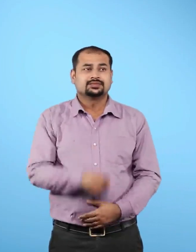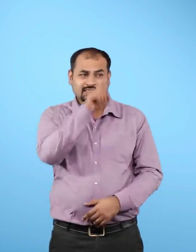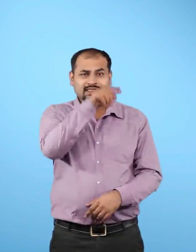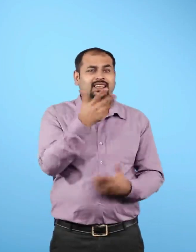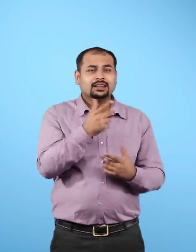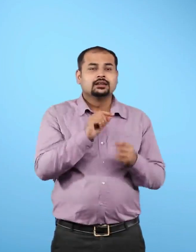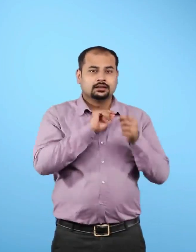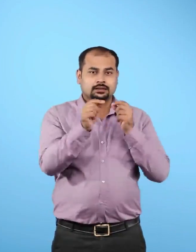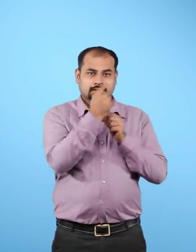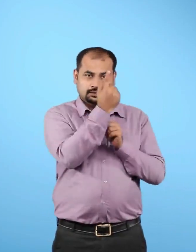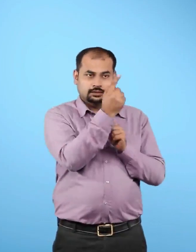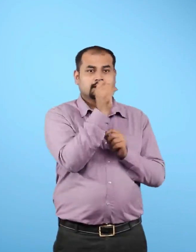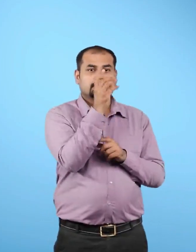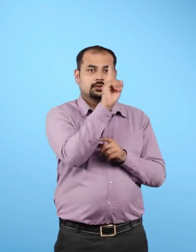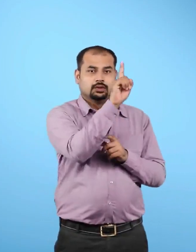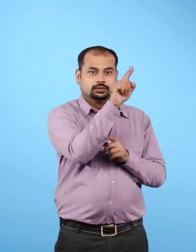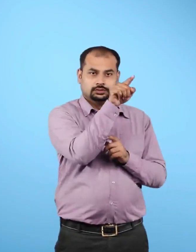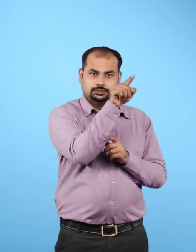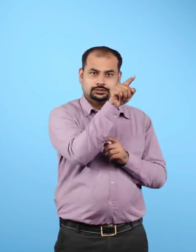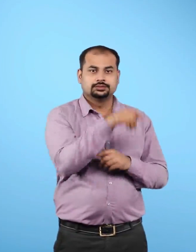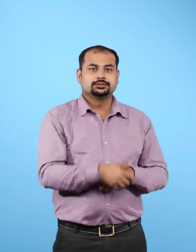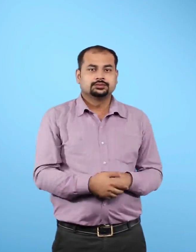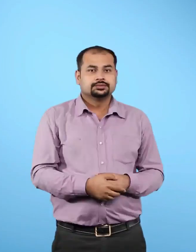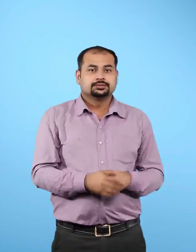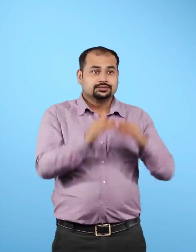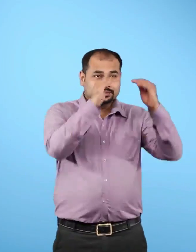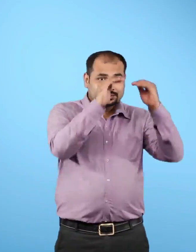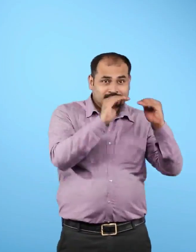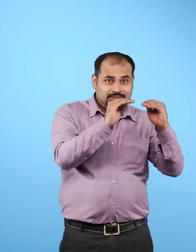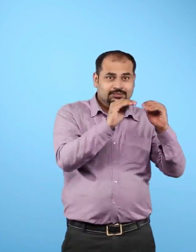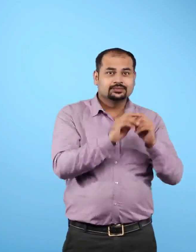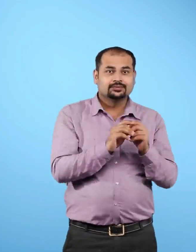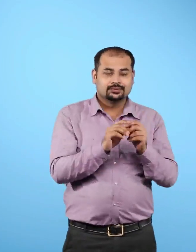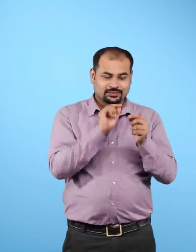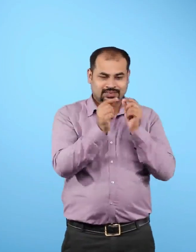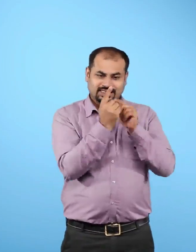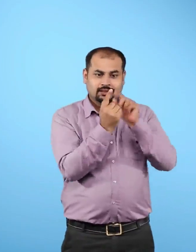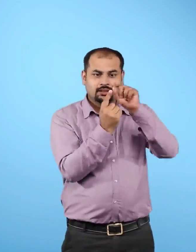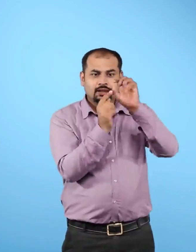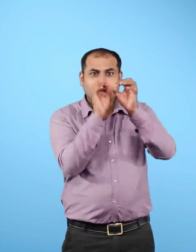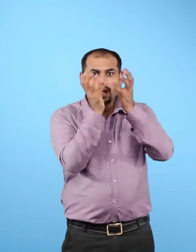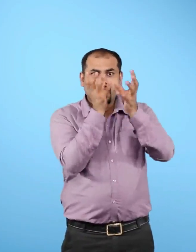and then the rows read as candle 1, flame 1,